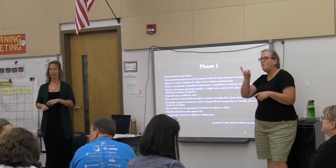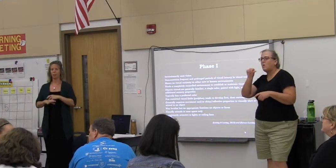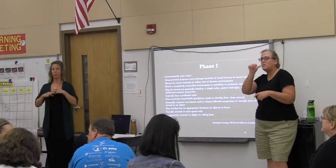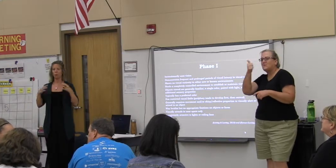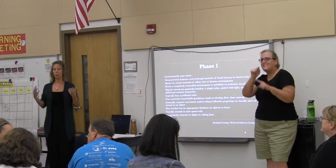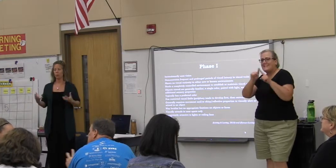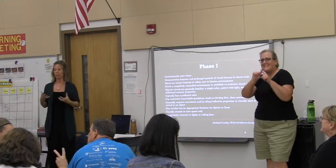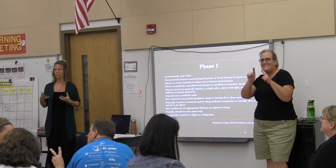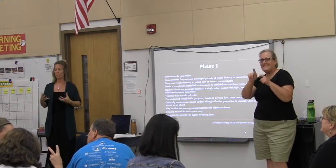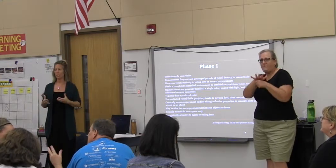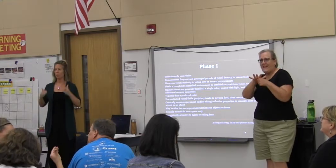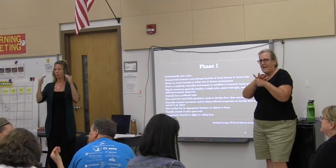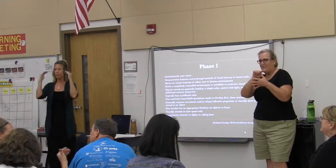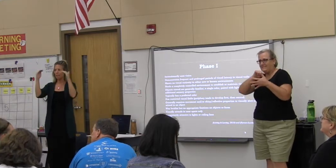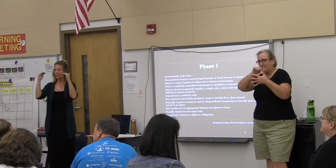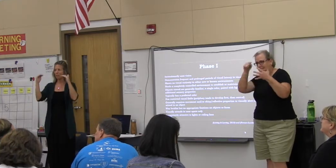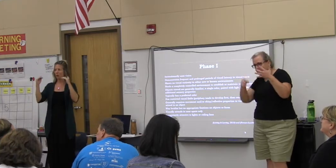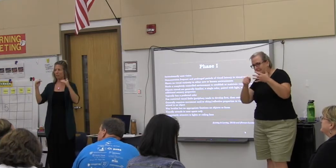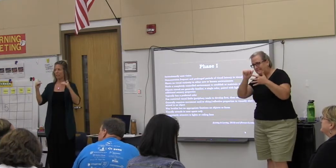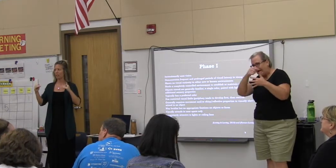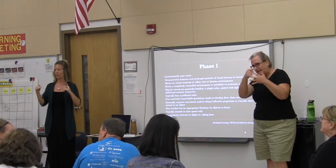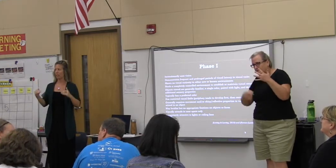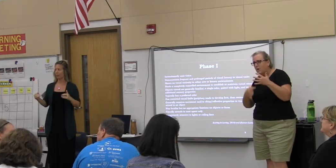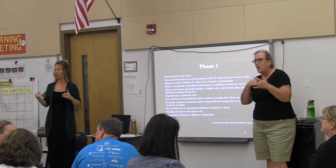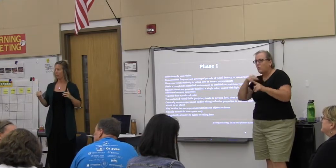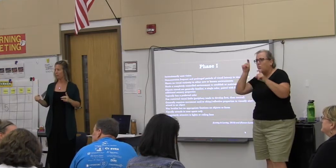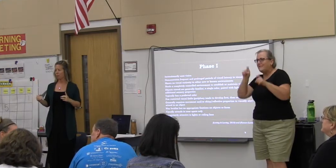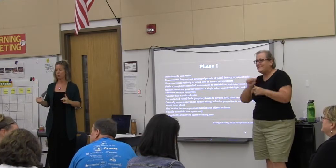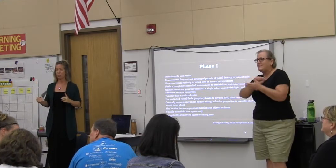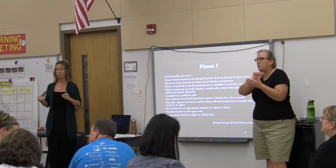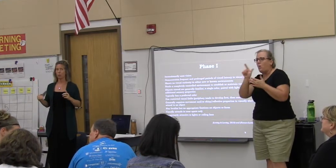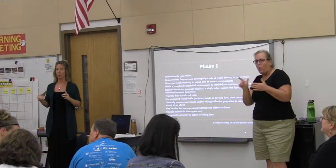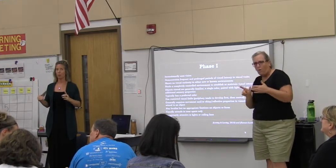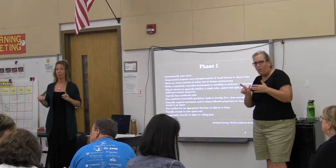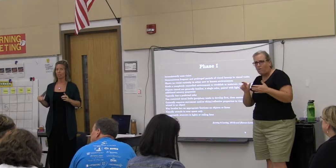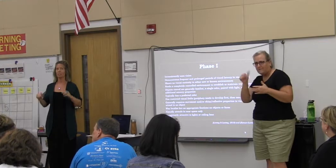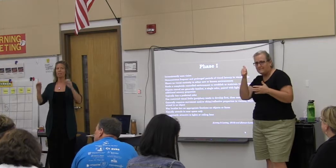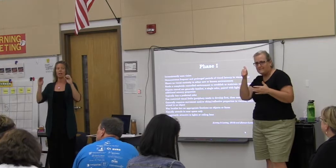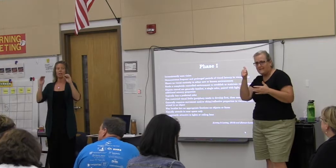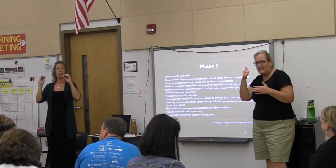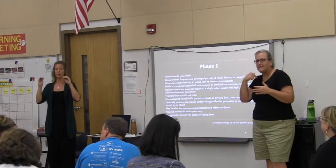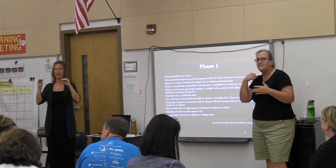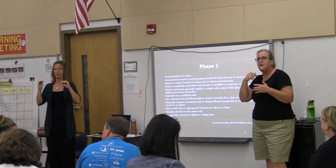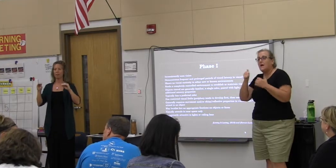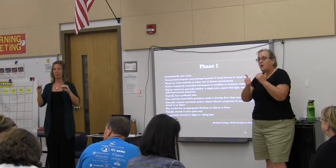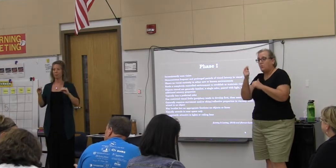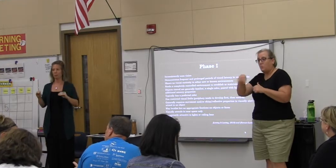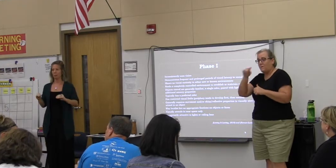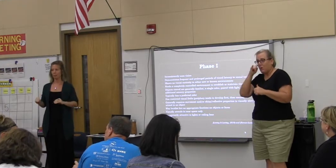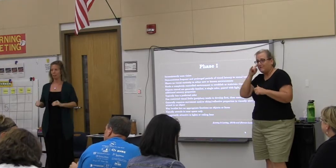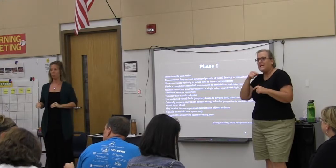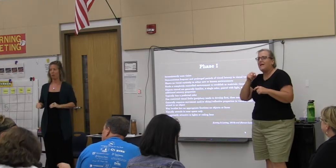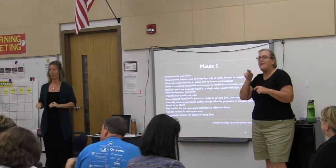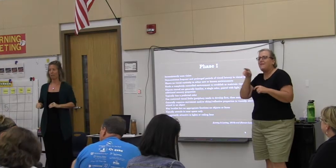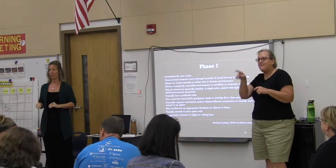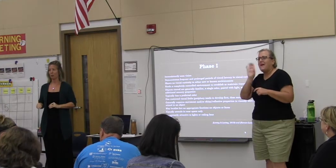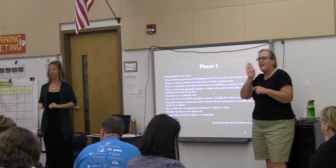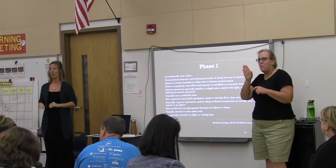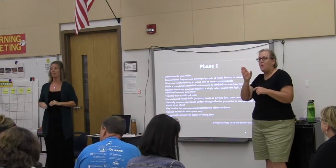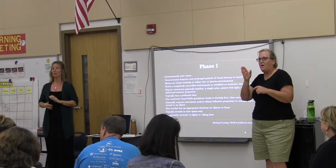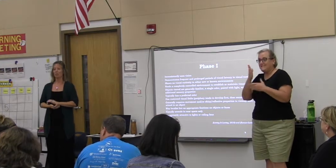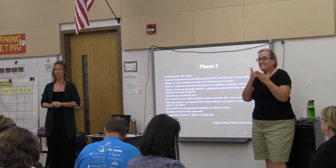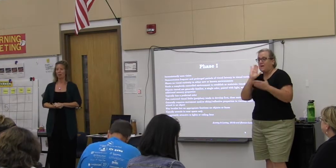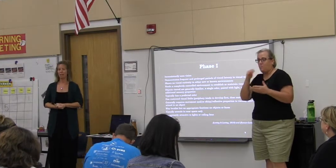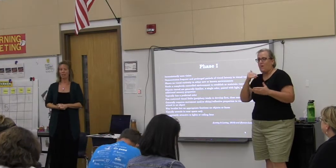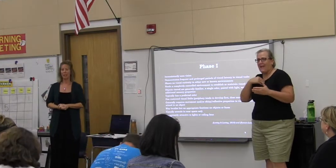different areas that when we're doing an assessment, we test all 10 of those areas. And most times with all those kiddos, they're gonna have areas where they present in all 10 of